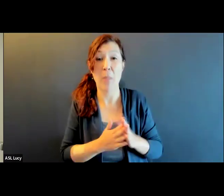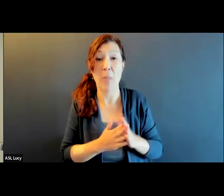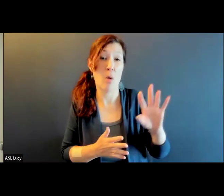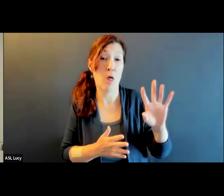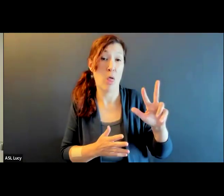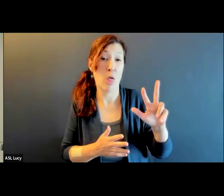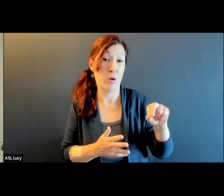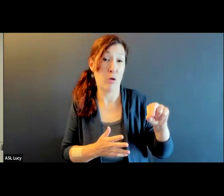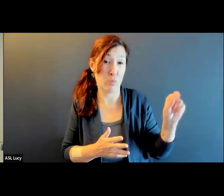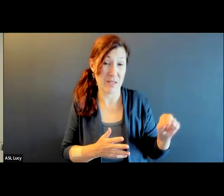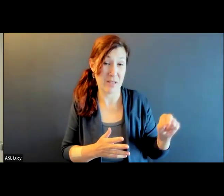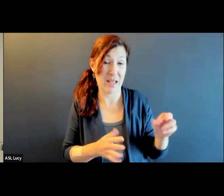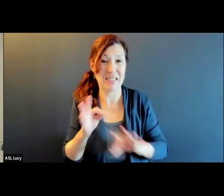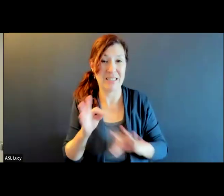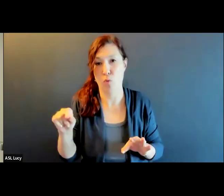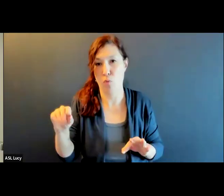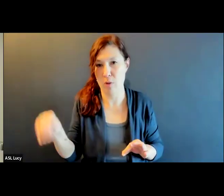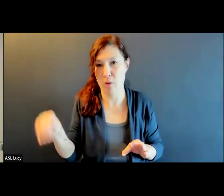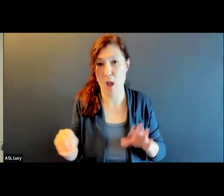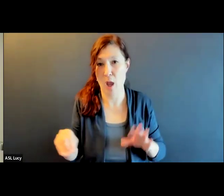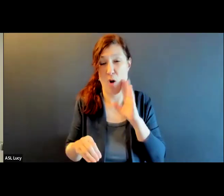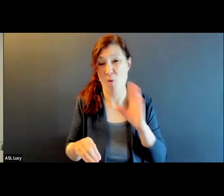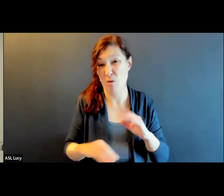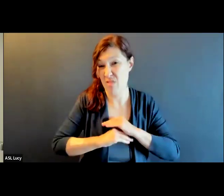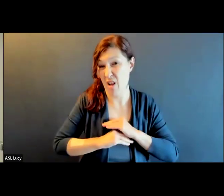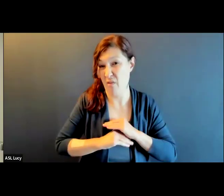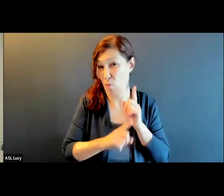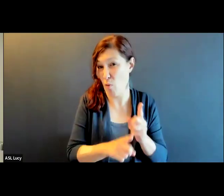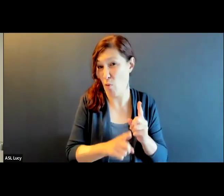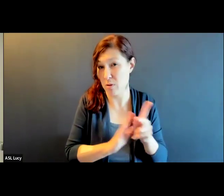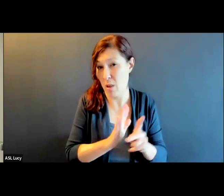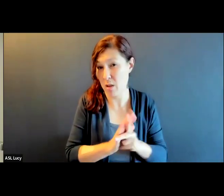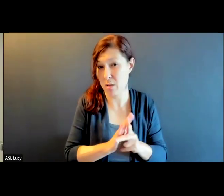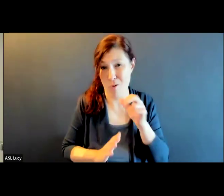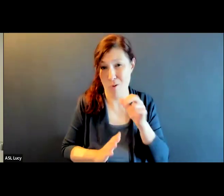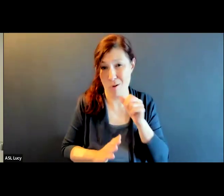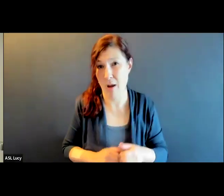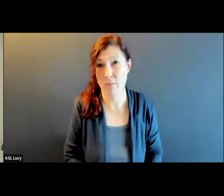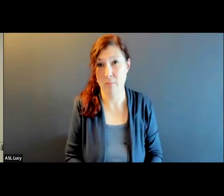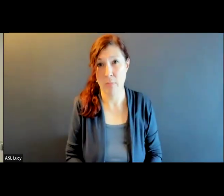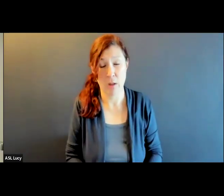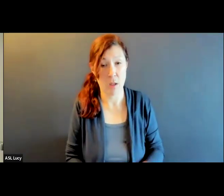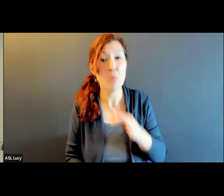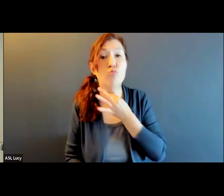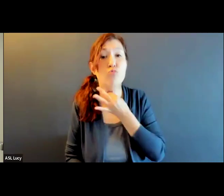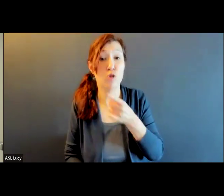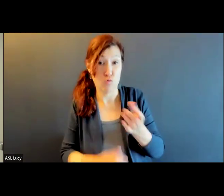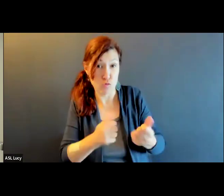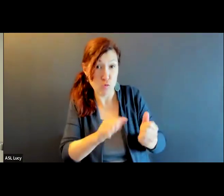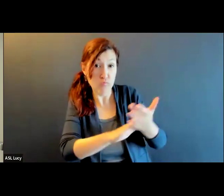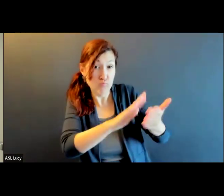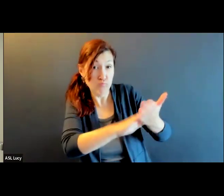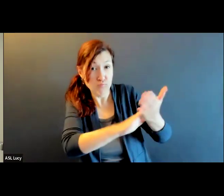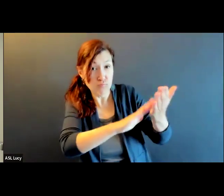of the policy in service of the original goals. But I was just curious if those simulations have been run at all